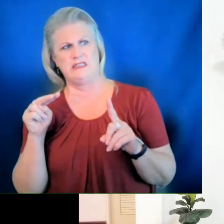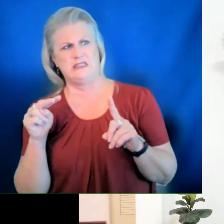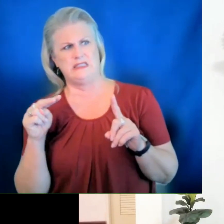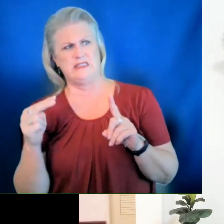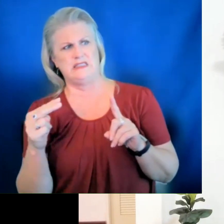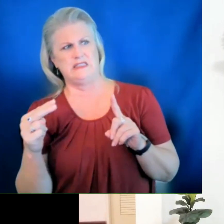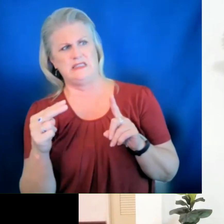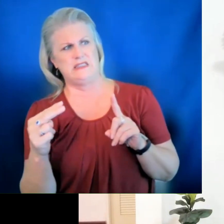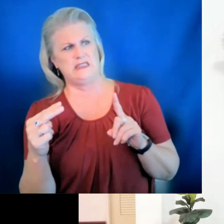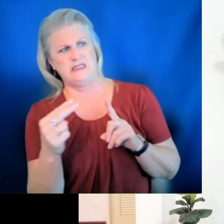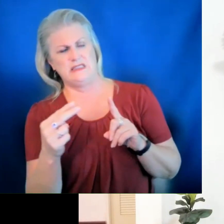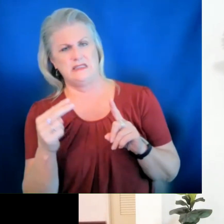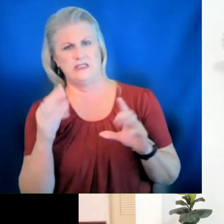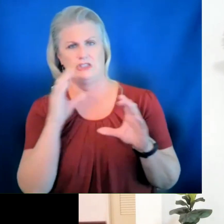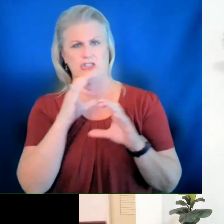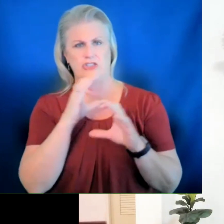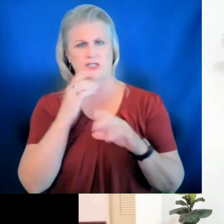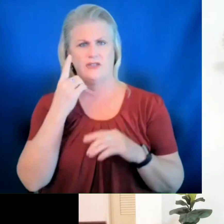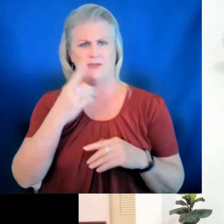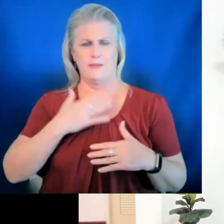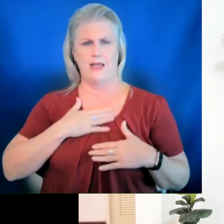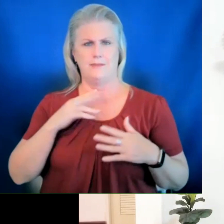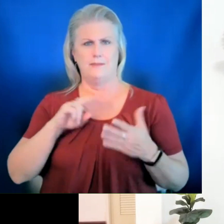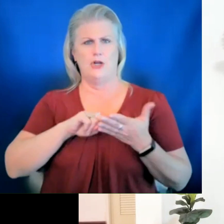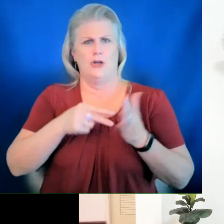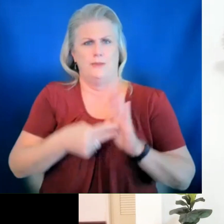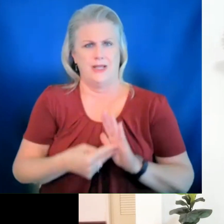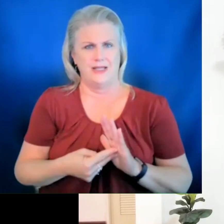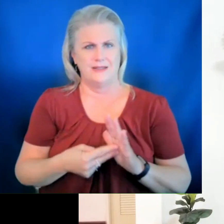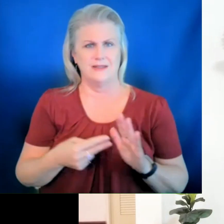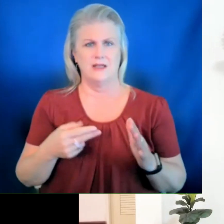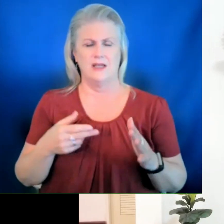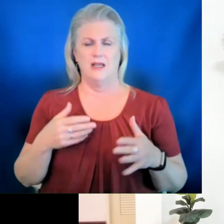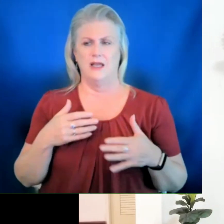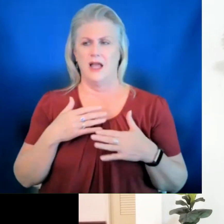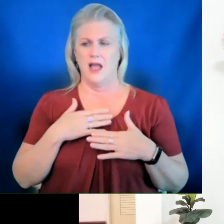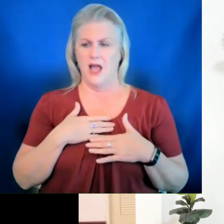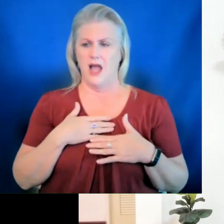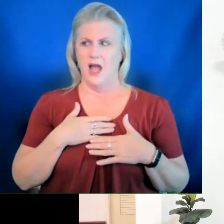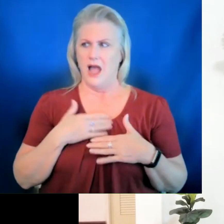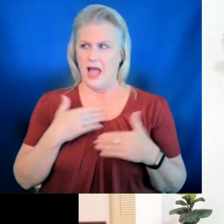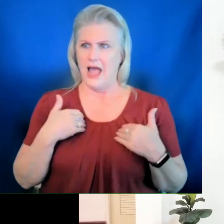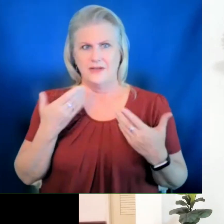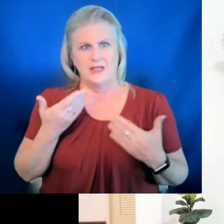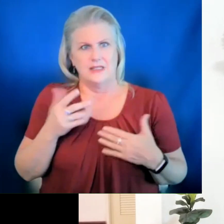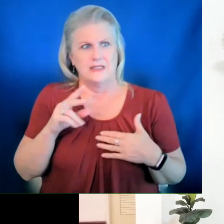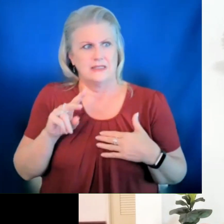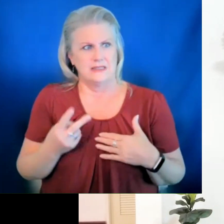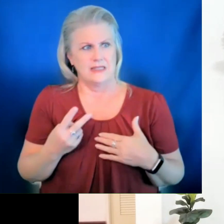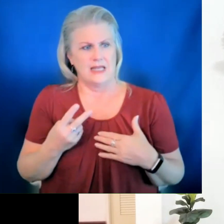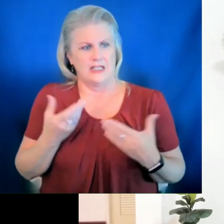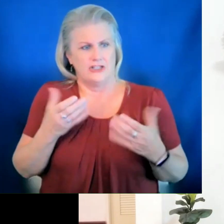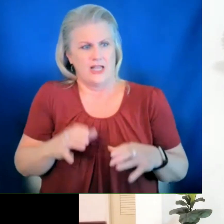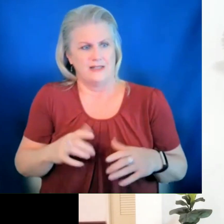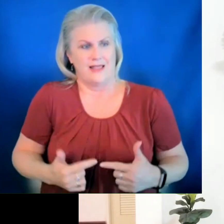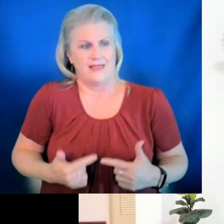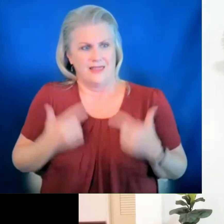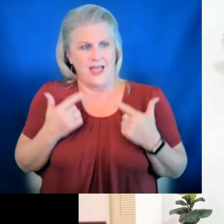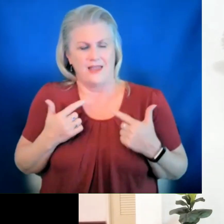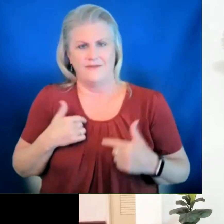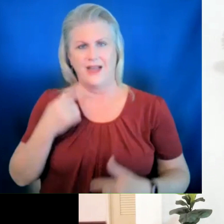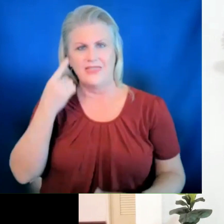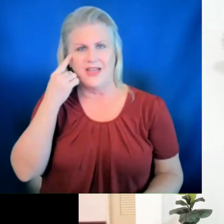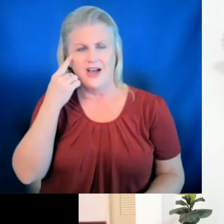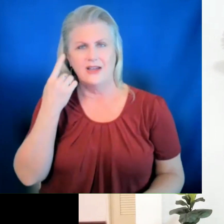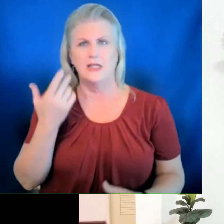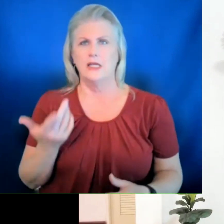and searching for my purpose, I was like, oh my gosh, I actually got a second chance to life. And after